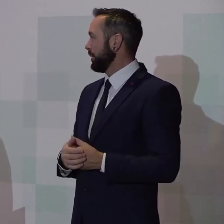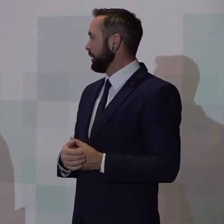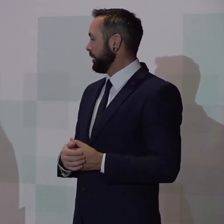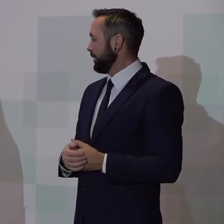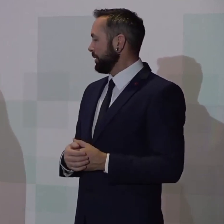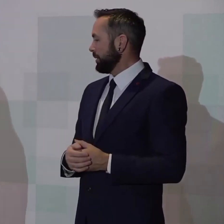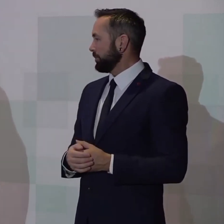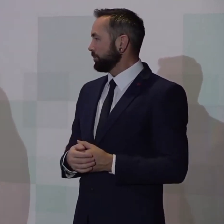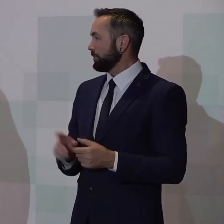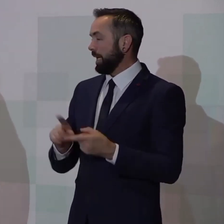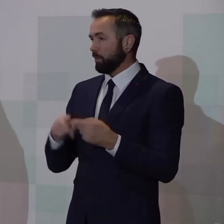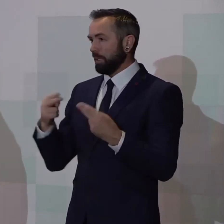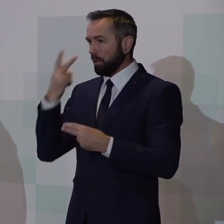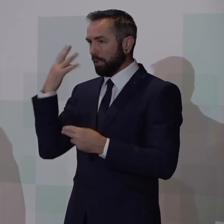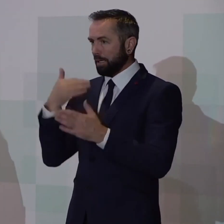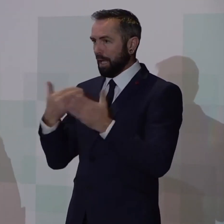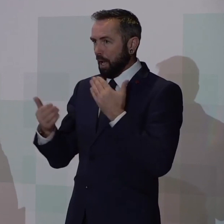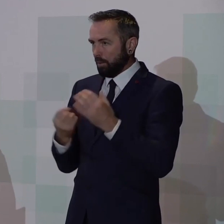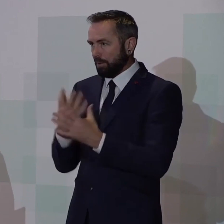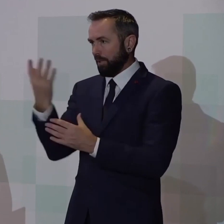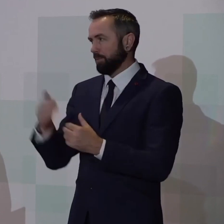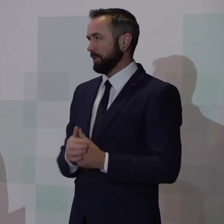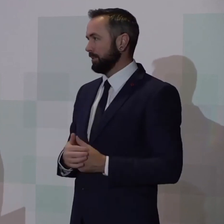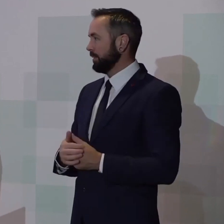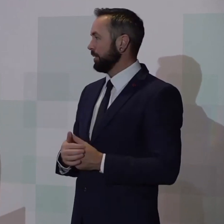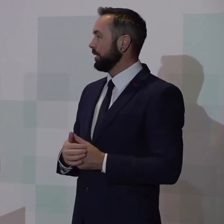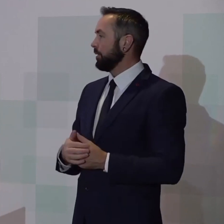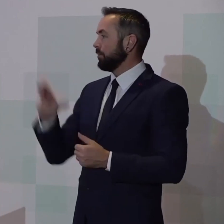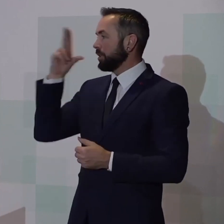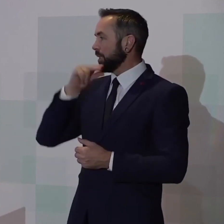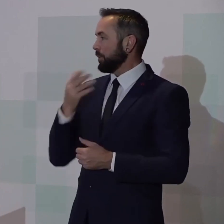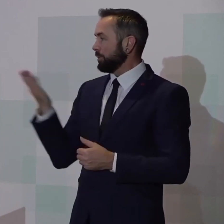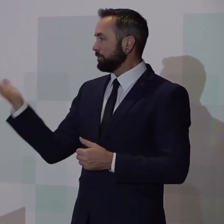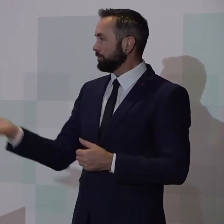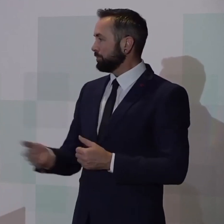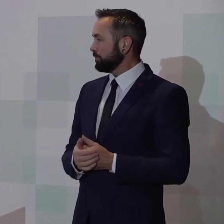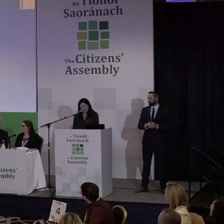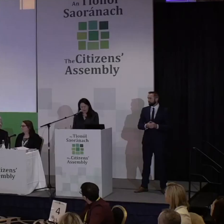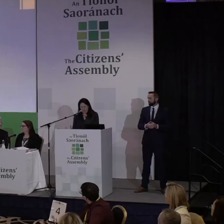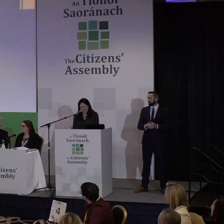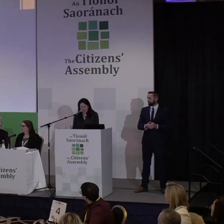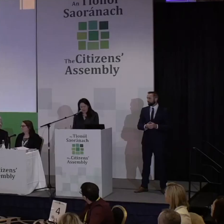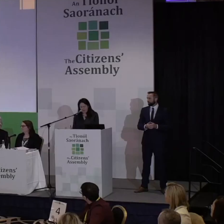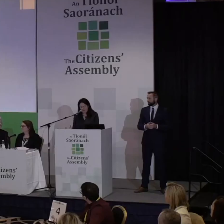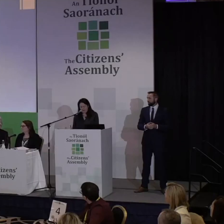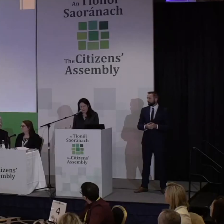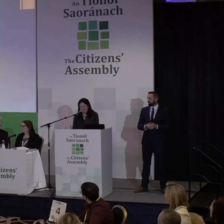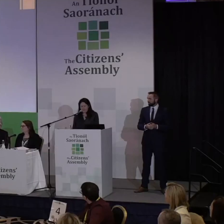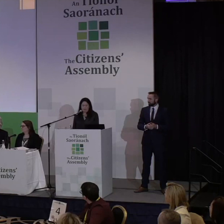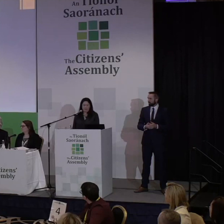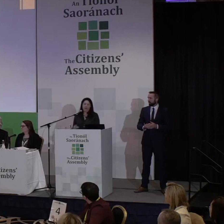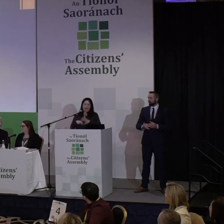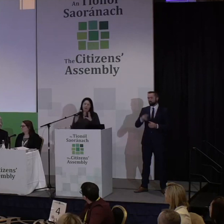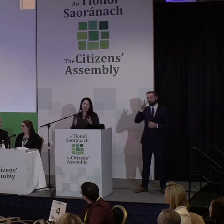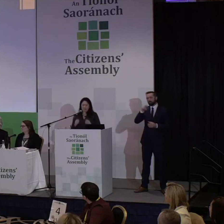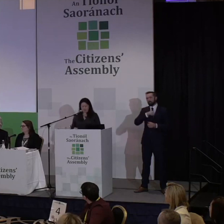manifest, I suppose, is what we need to look at. So, for instance, you know, if we look at the question of marriage,